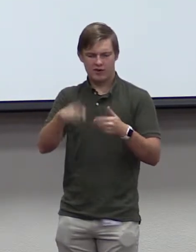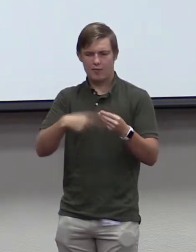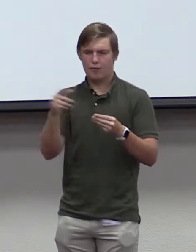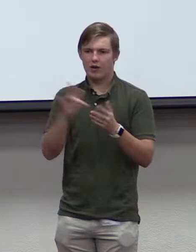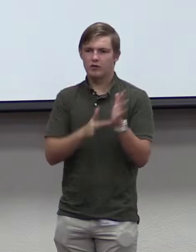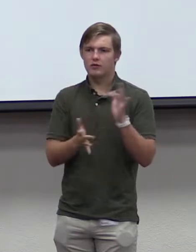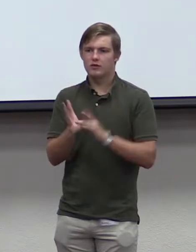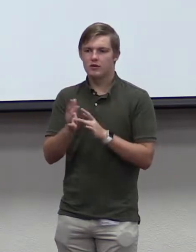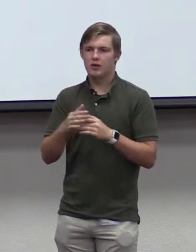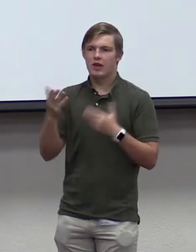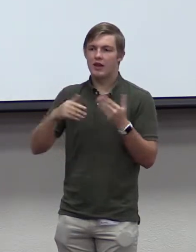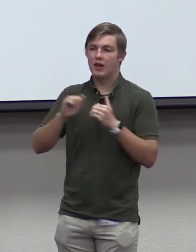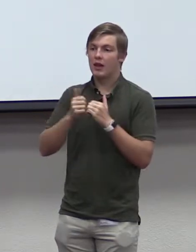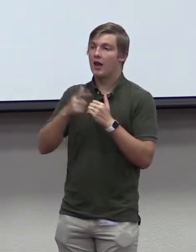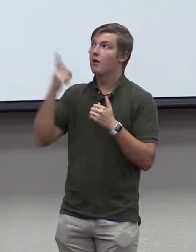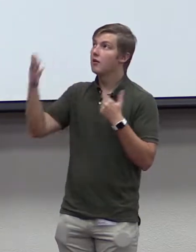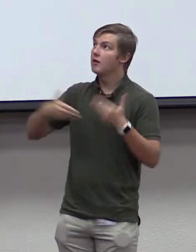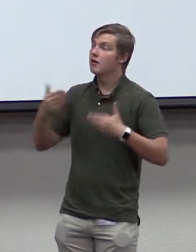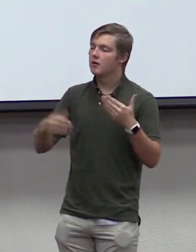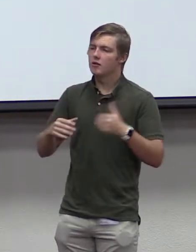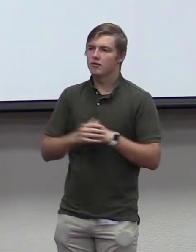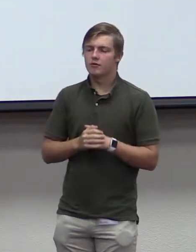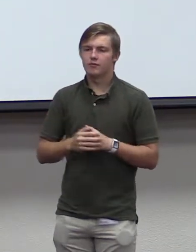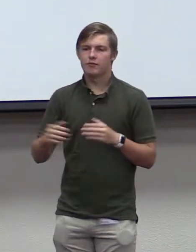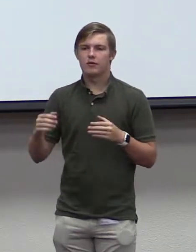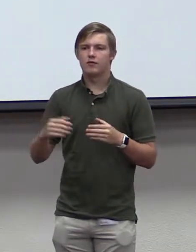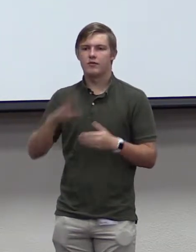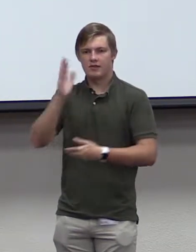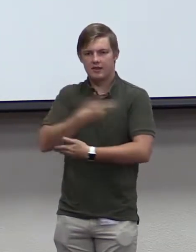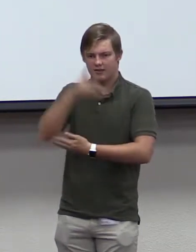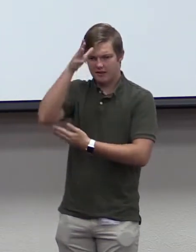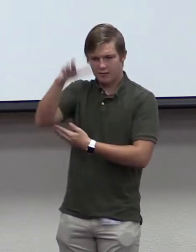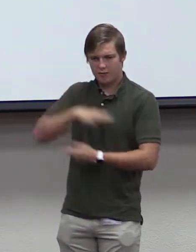even the Son of Man came not to be served, but to serve.